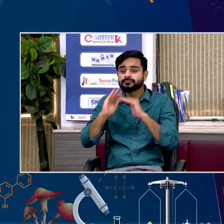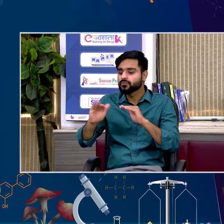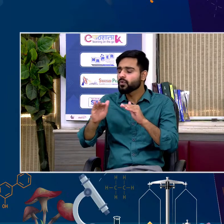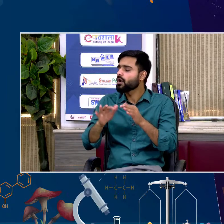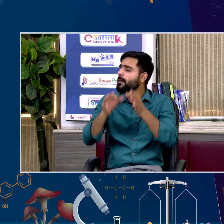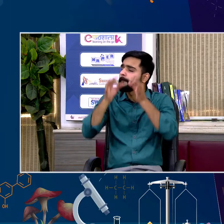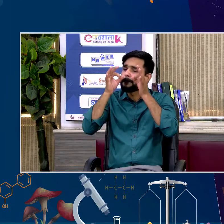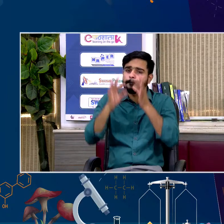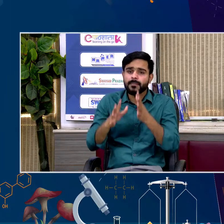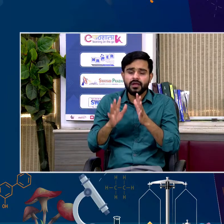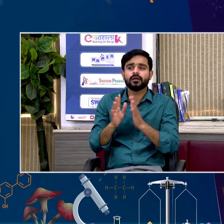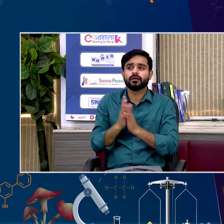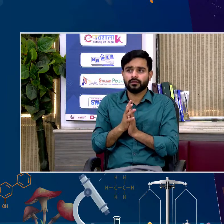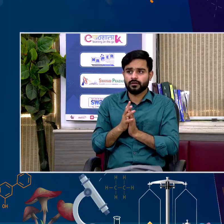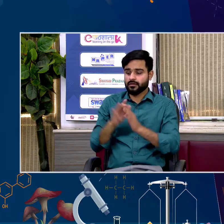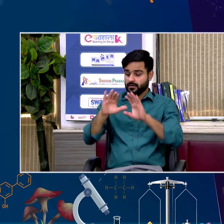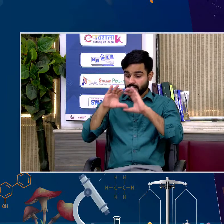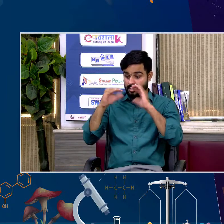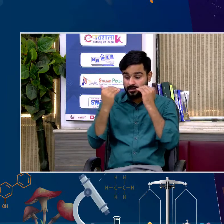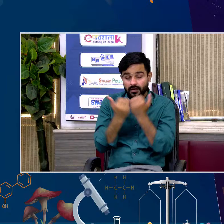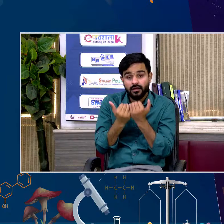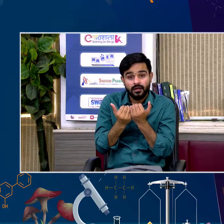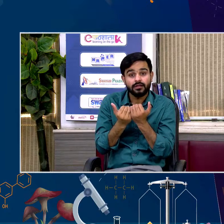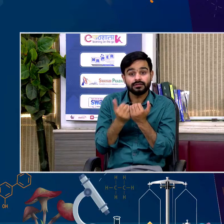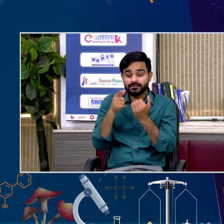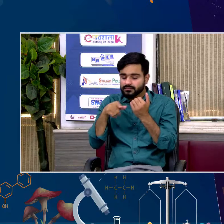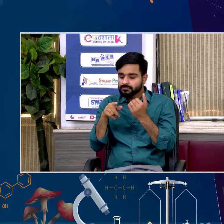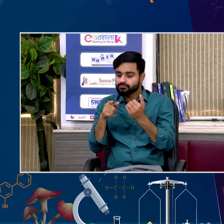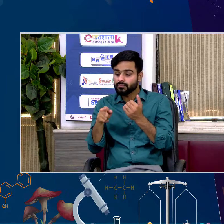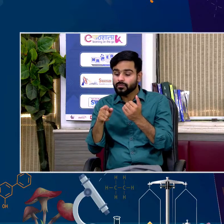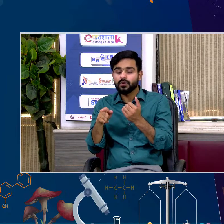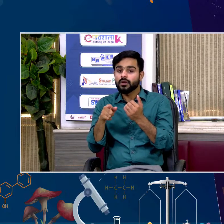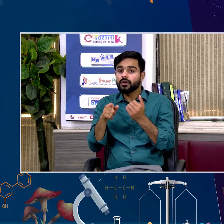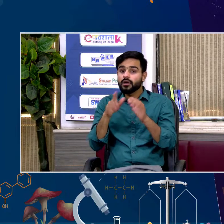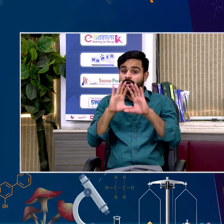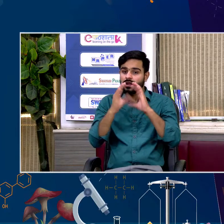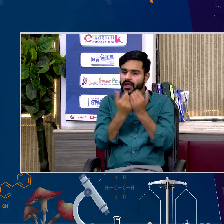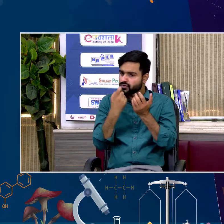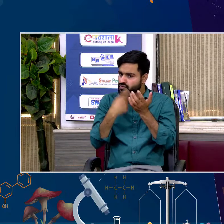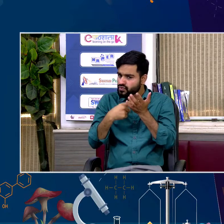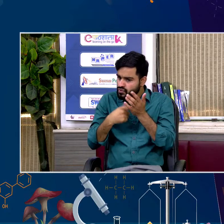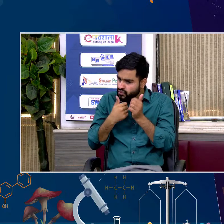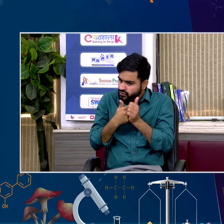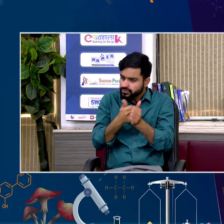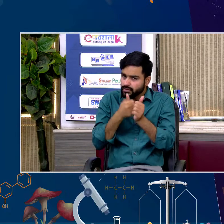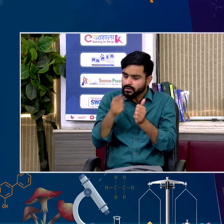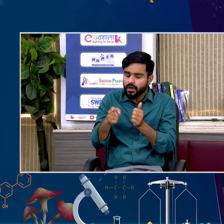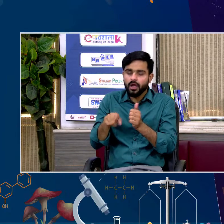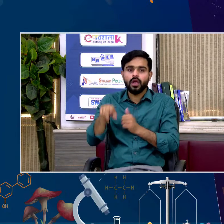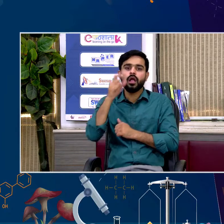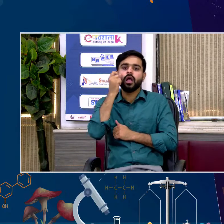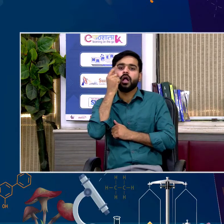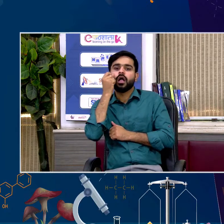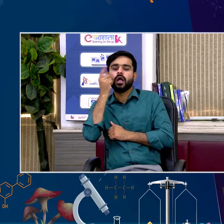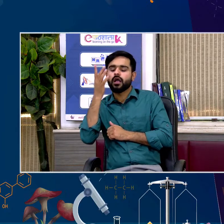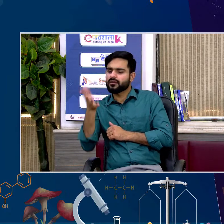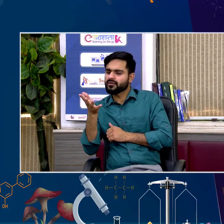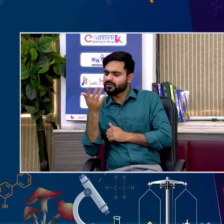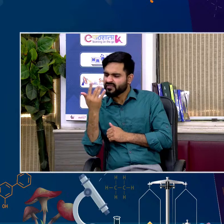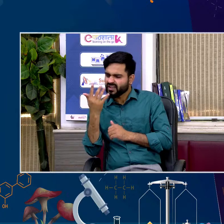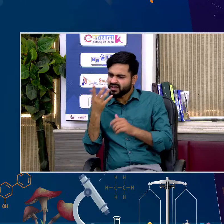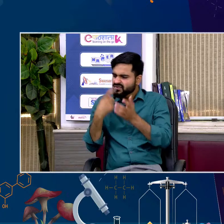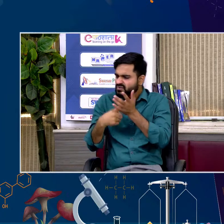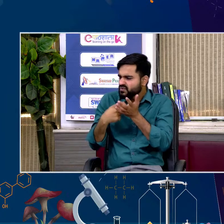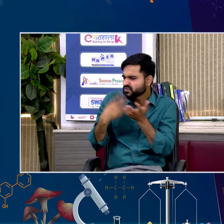formulate the rules. Have class formulate the rules. When they formulate the rules themselves, they will understand the whys behind the